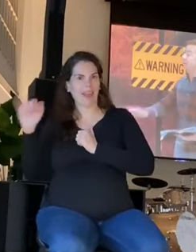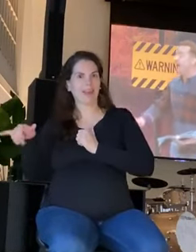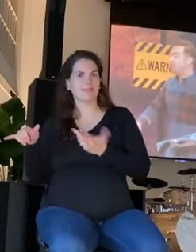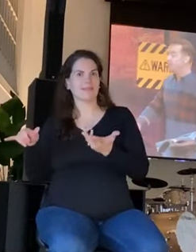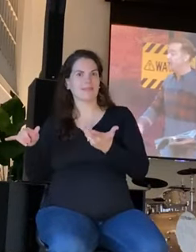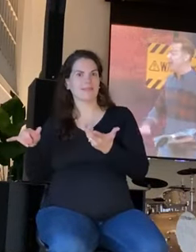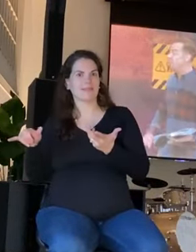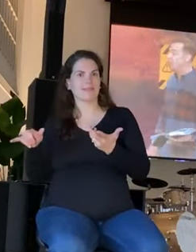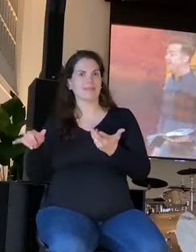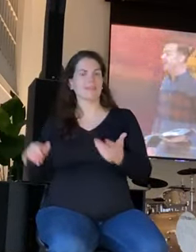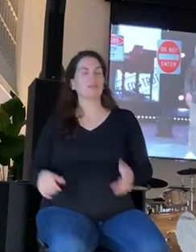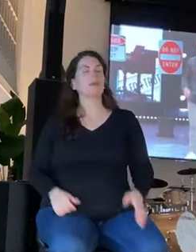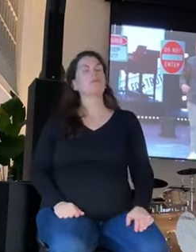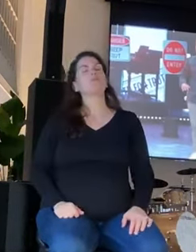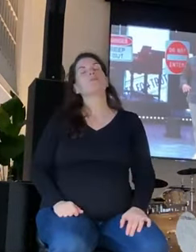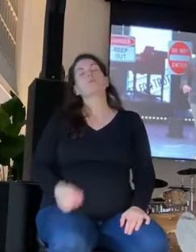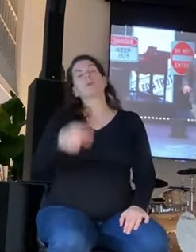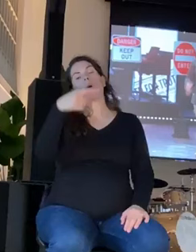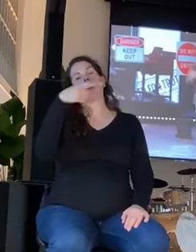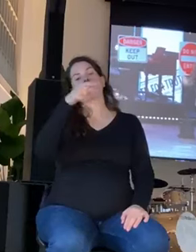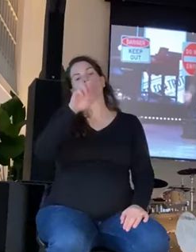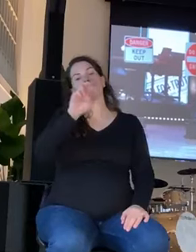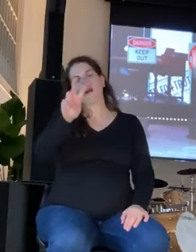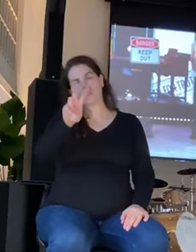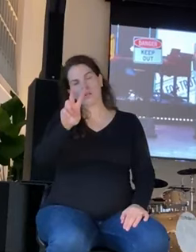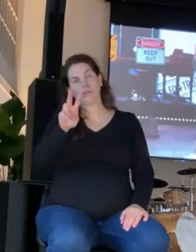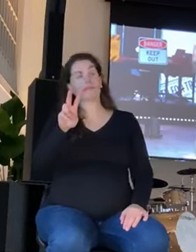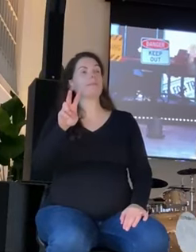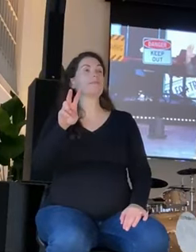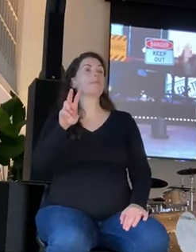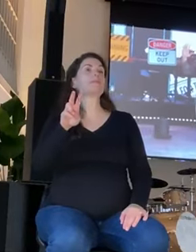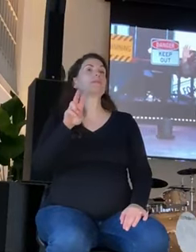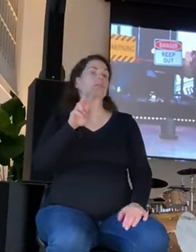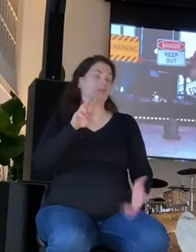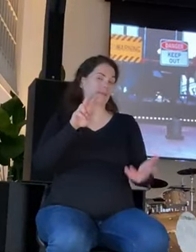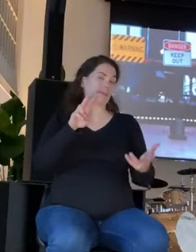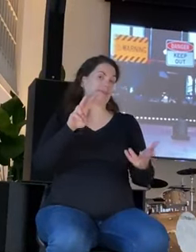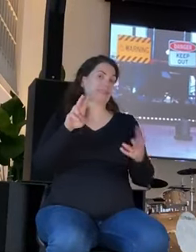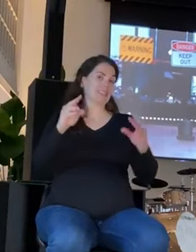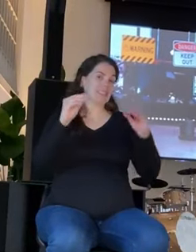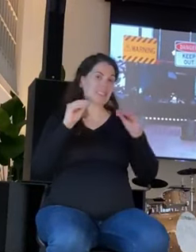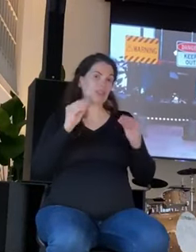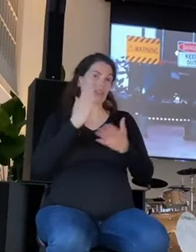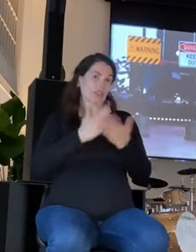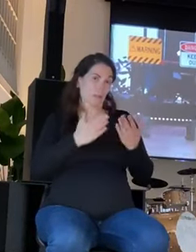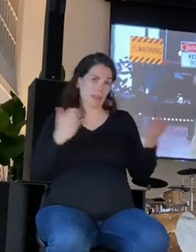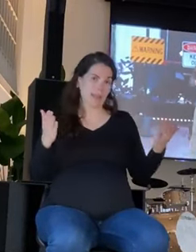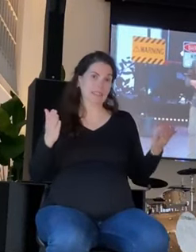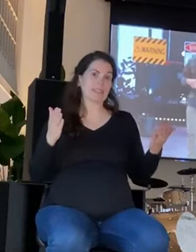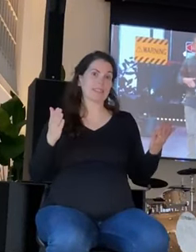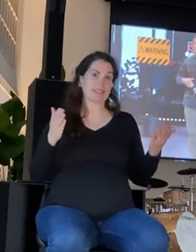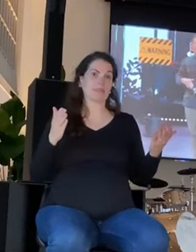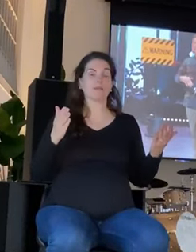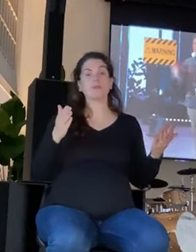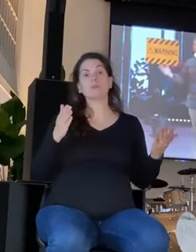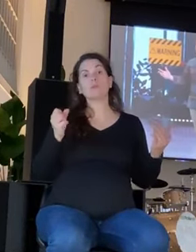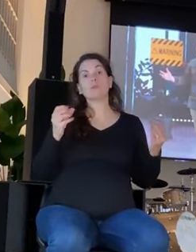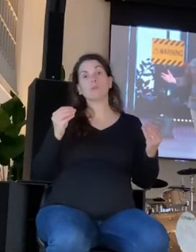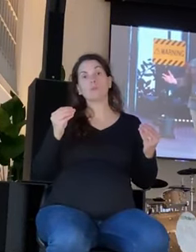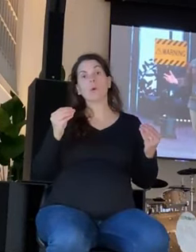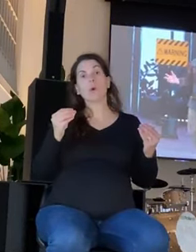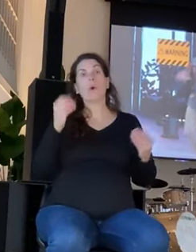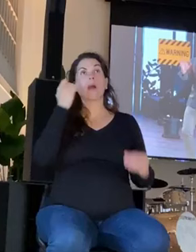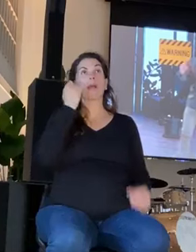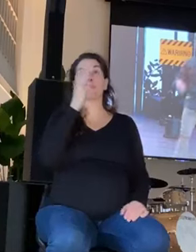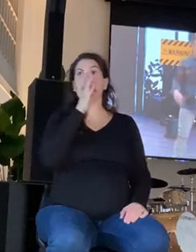So, throughout Proverbs, as we're reading, Solomon puts up some signs. Some of his signs are talking to people that